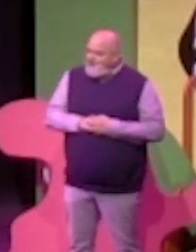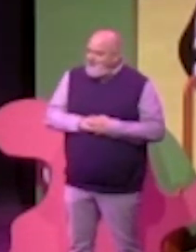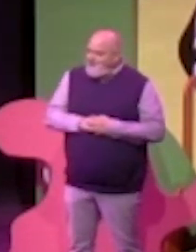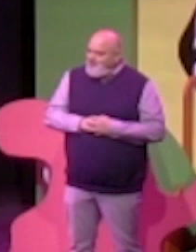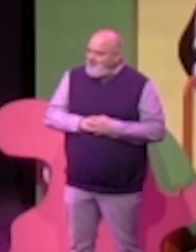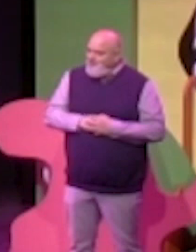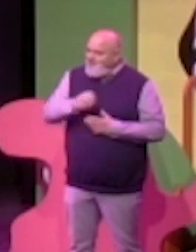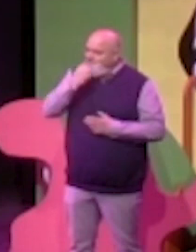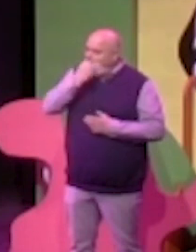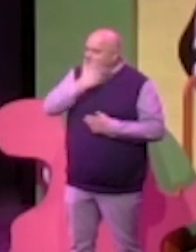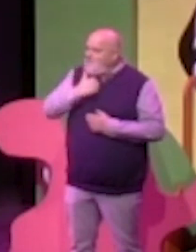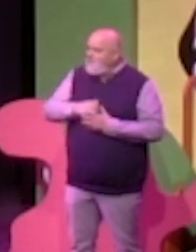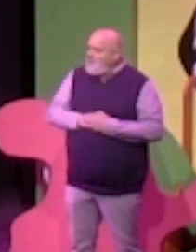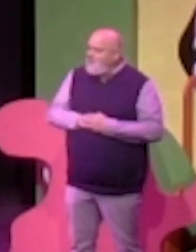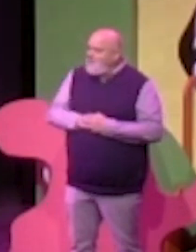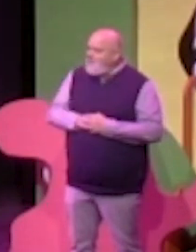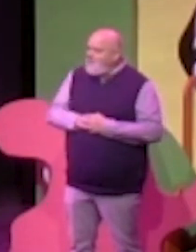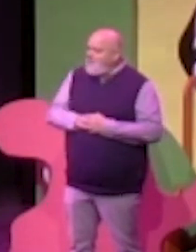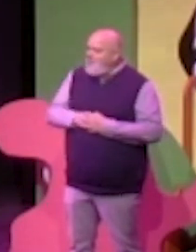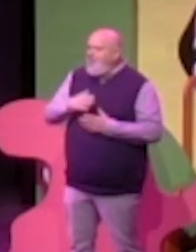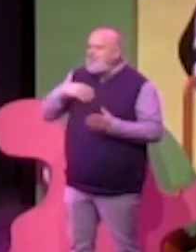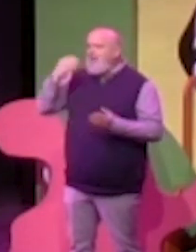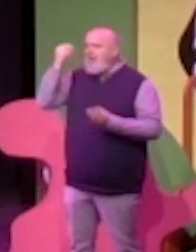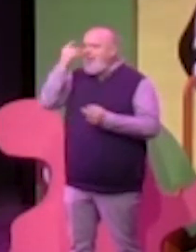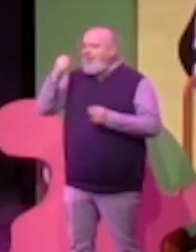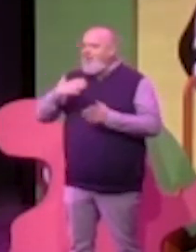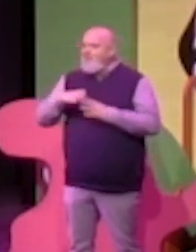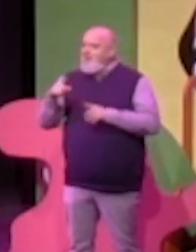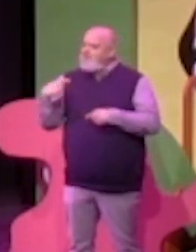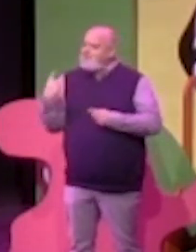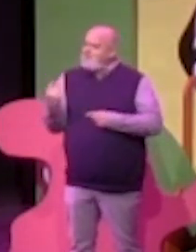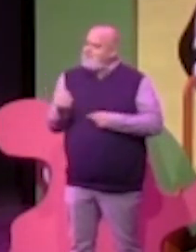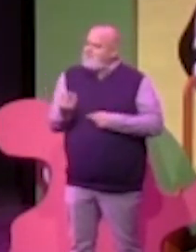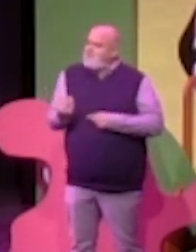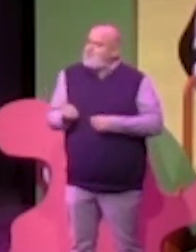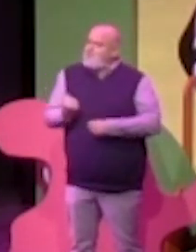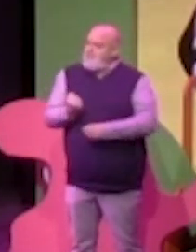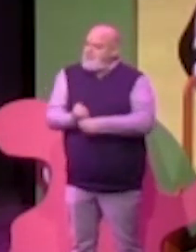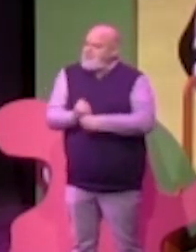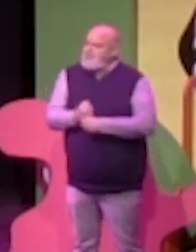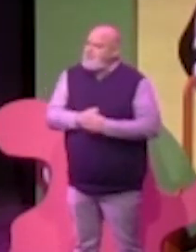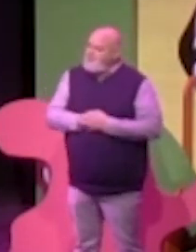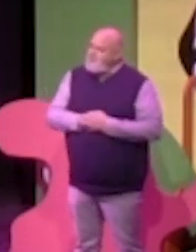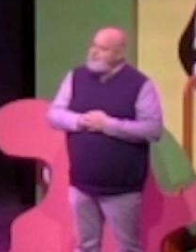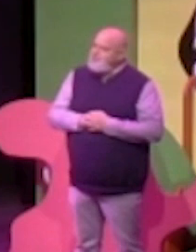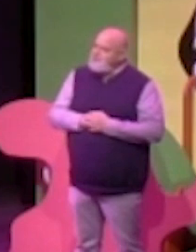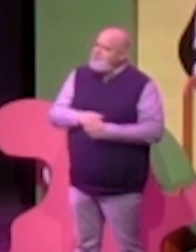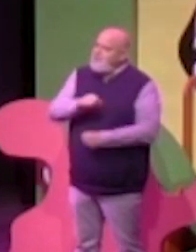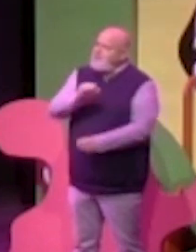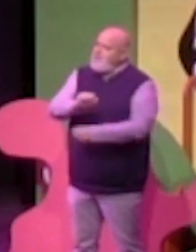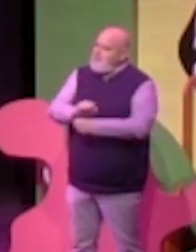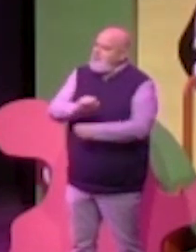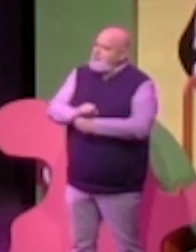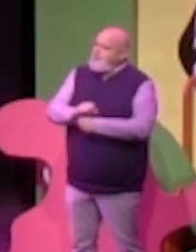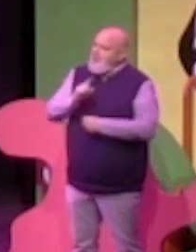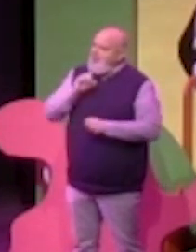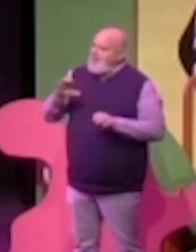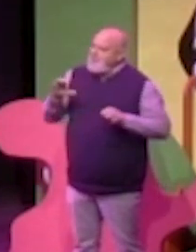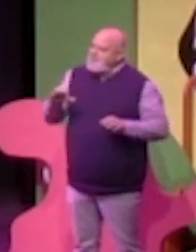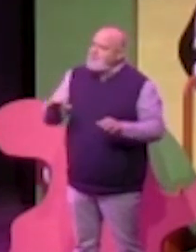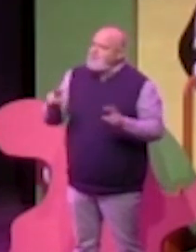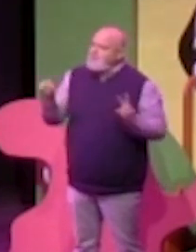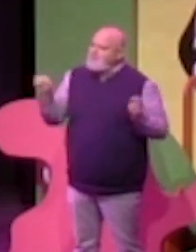As I think about the last few years, the work that I do, I call